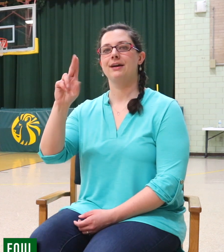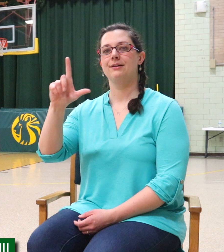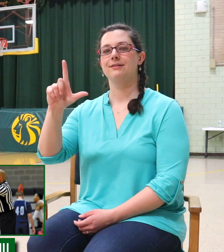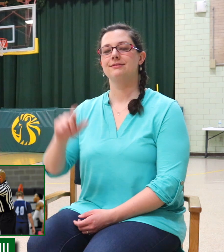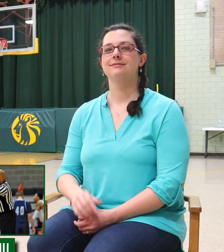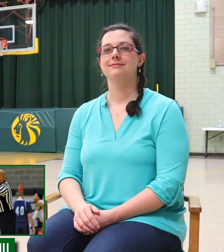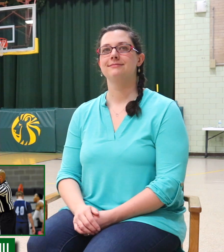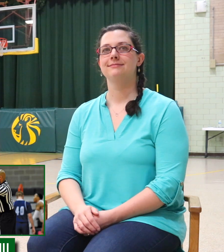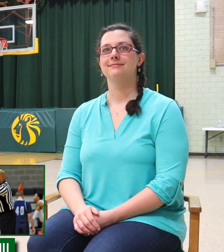Foul.